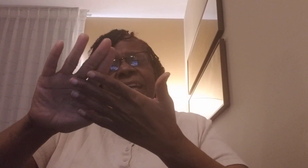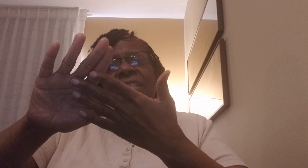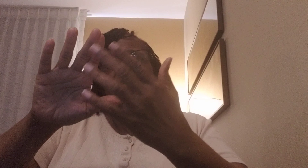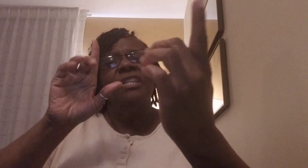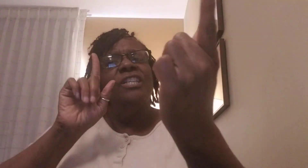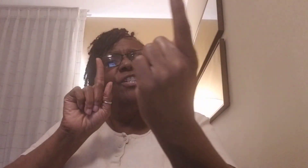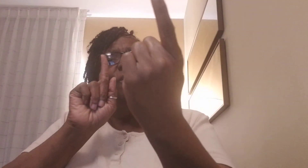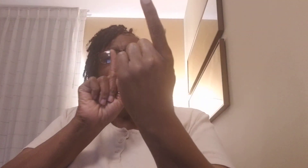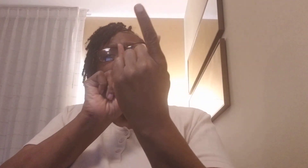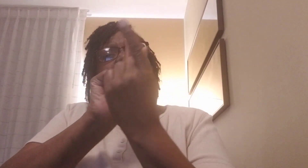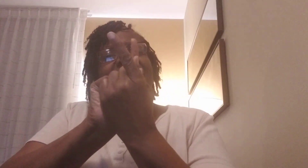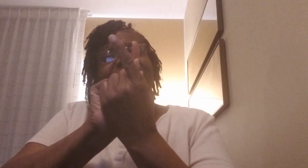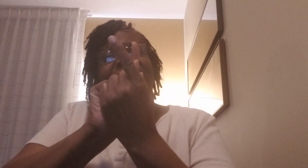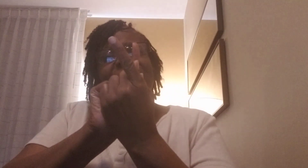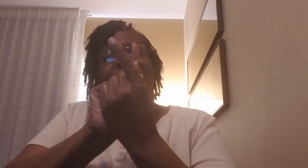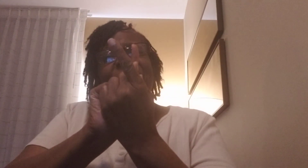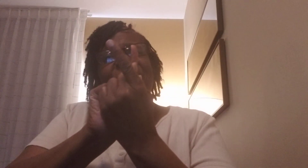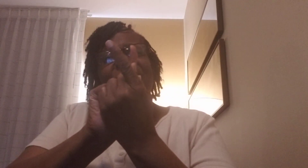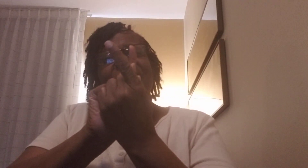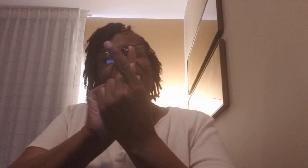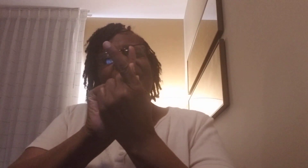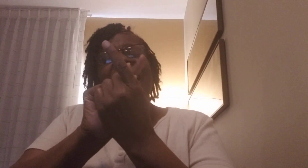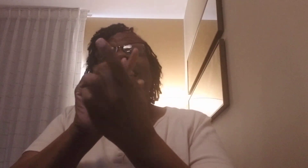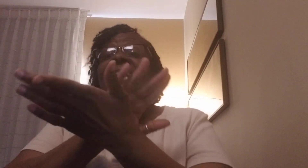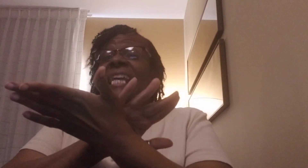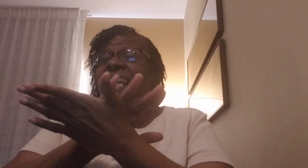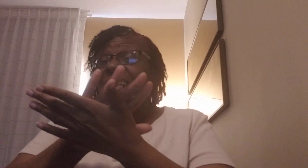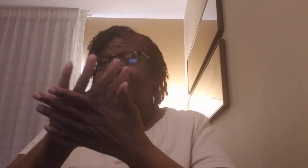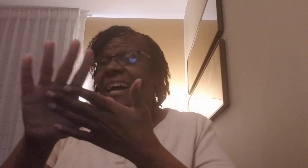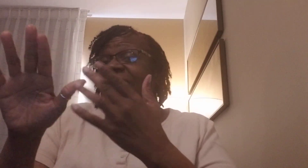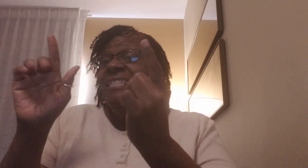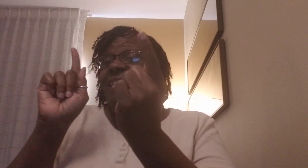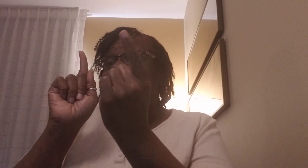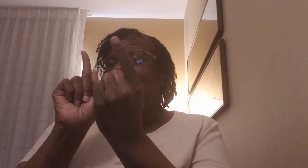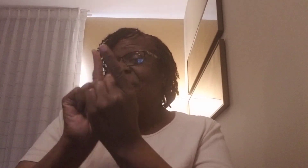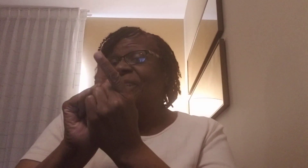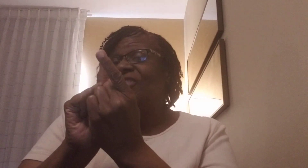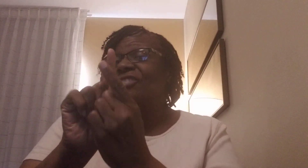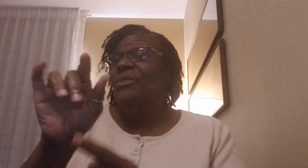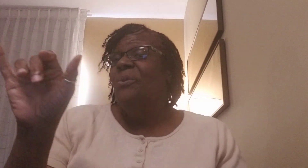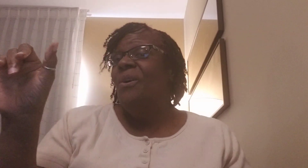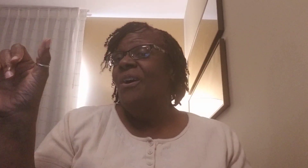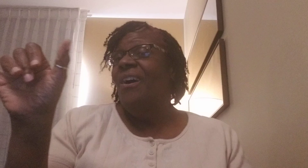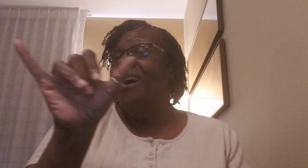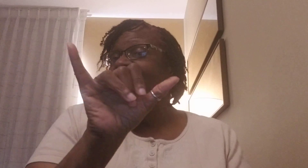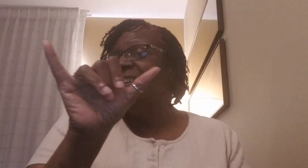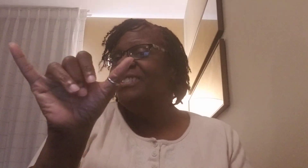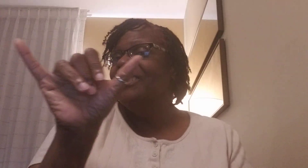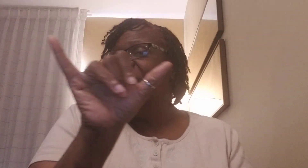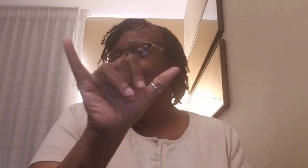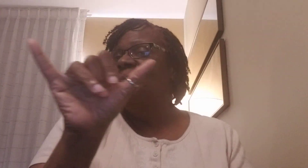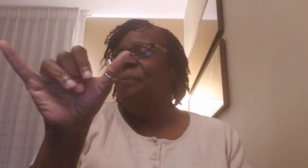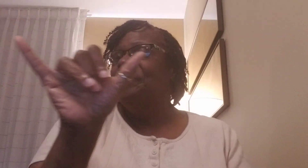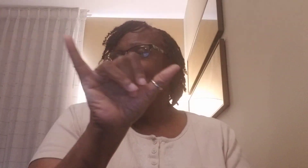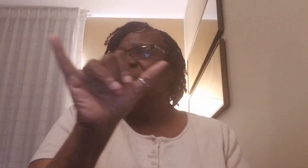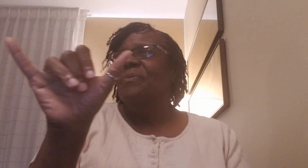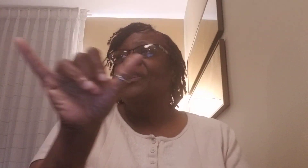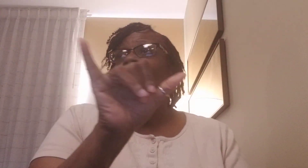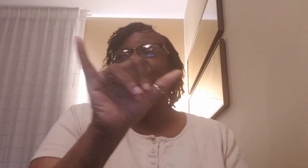Nice to meet you. Okay. Nice to meet you also. Or